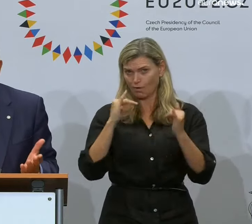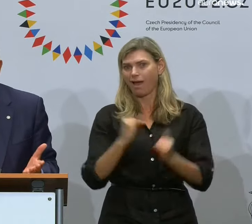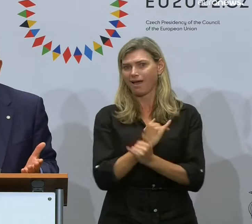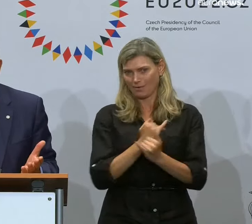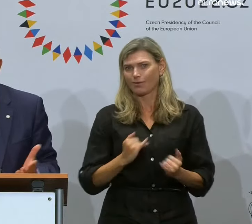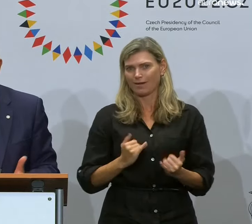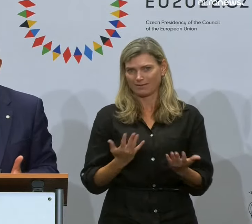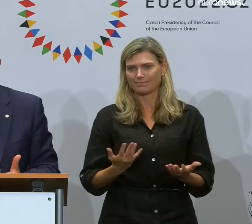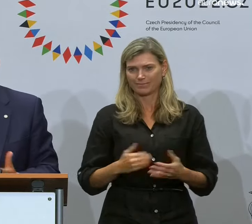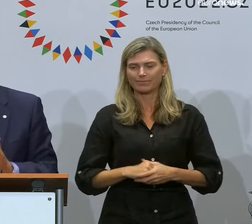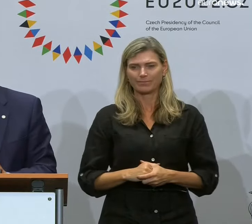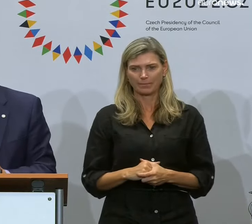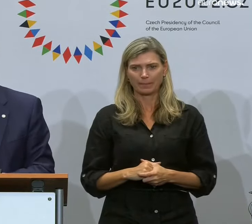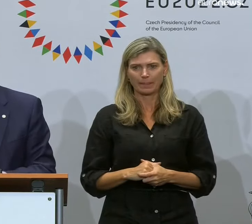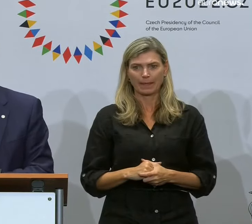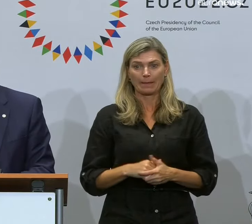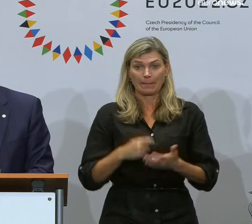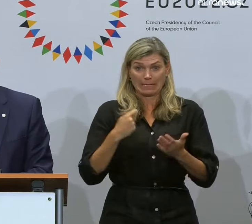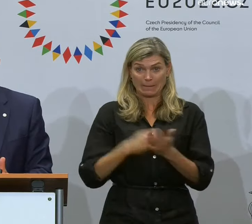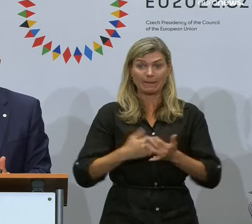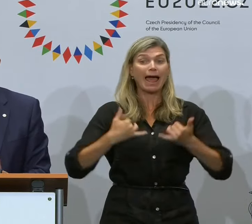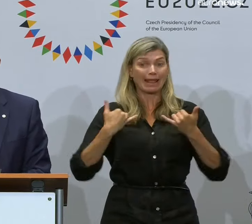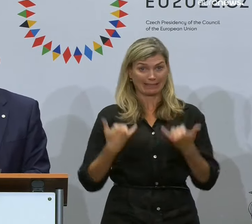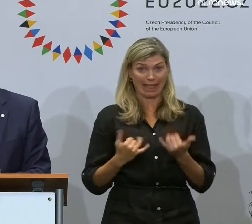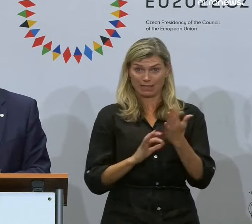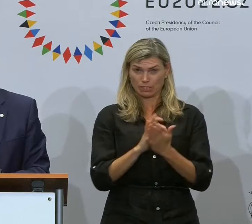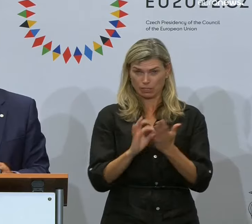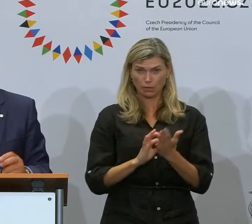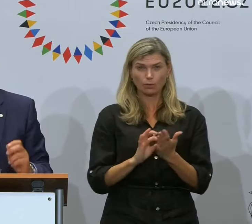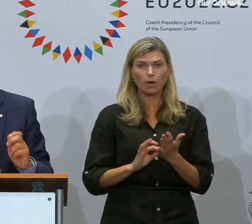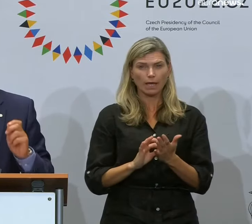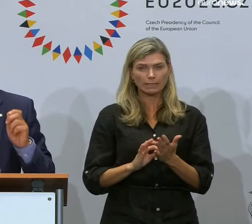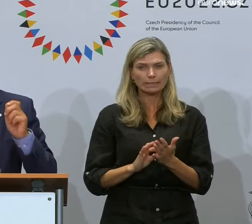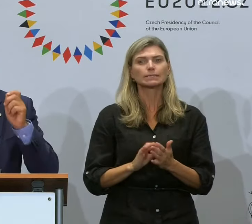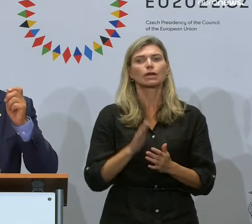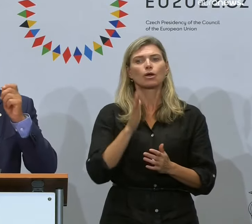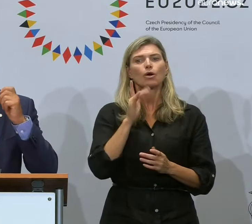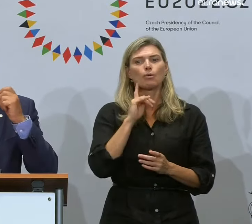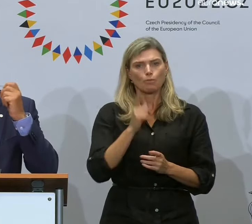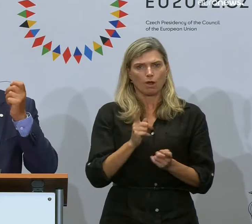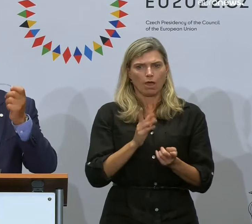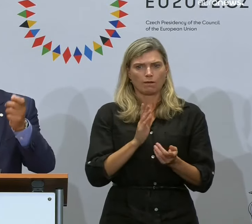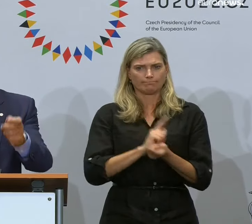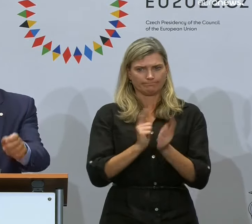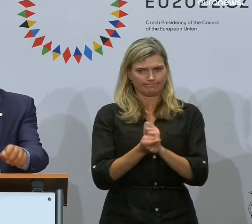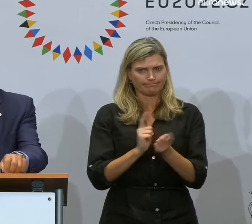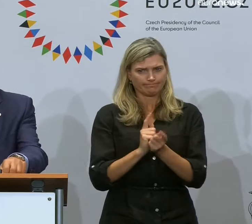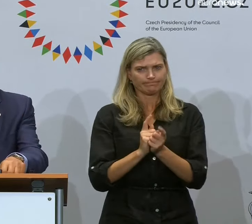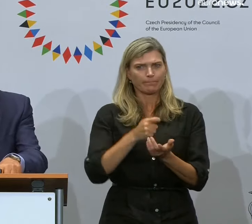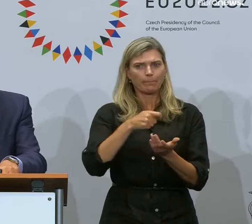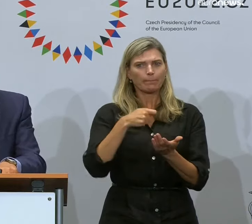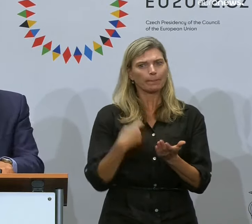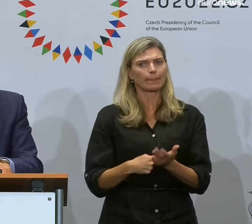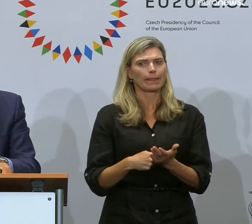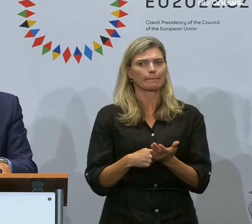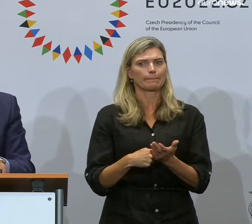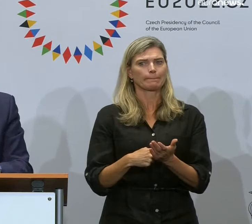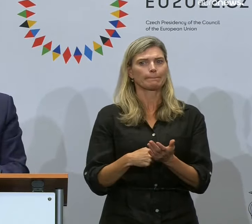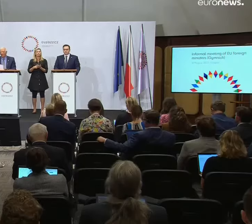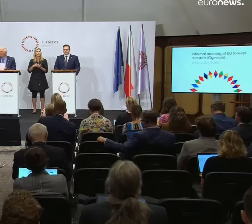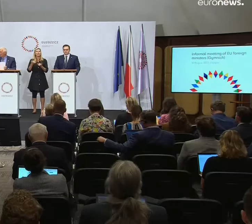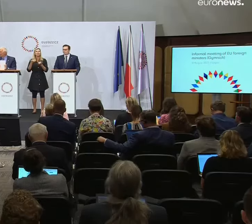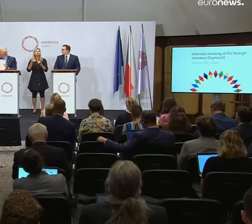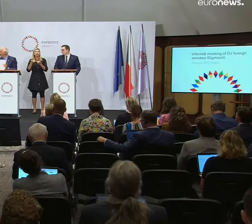they consider in the framework of the Schengen Code. Nothing more, nothing less.